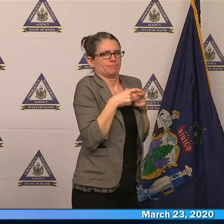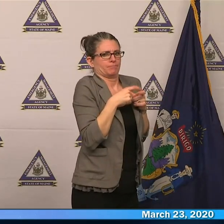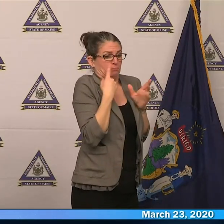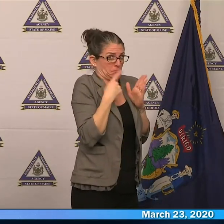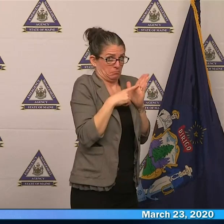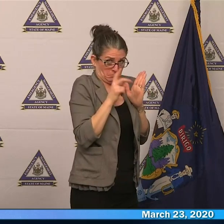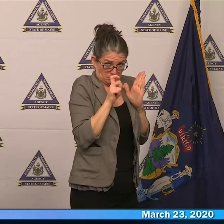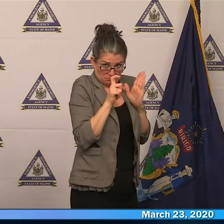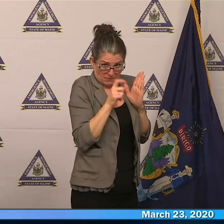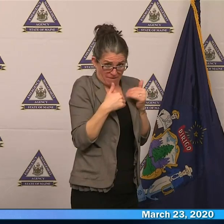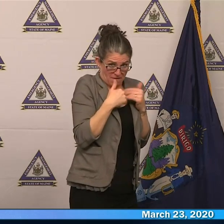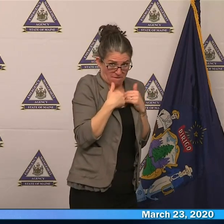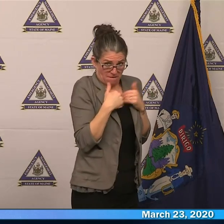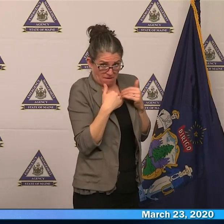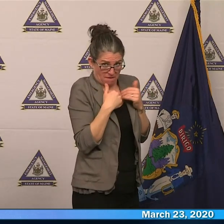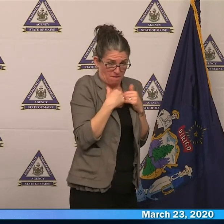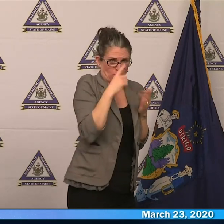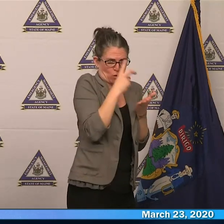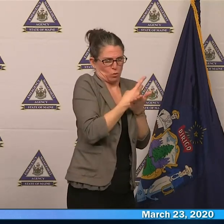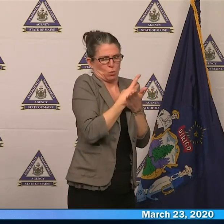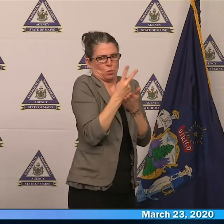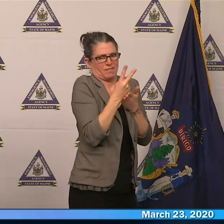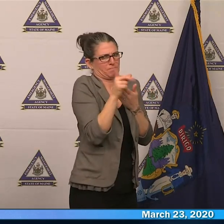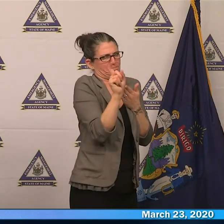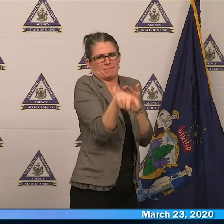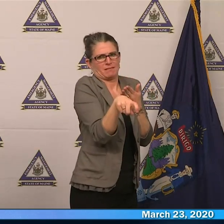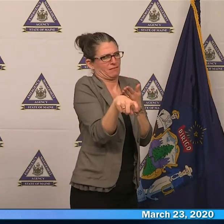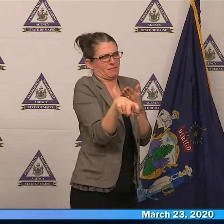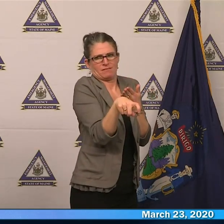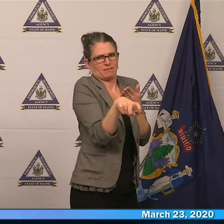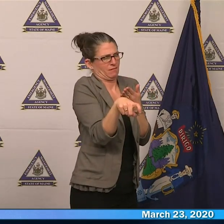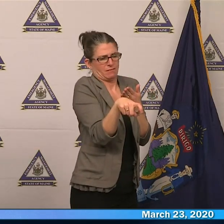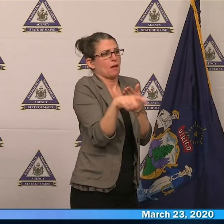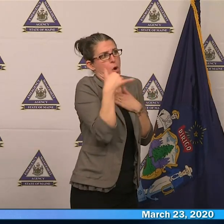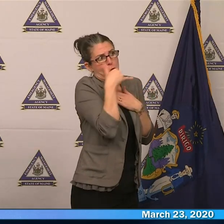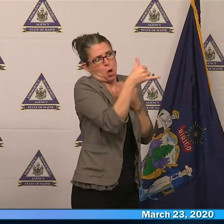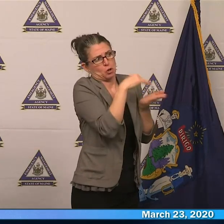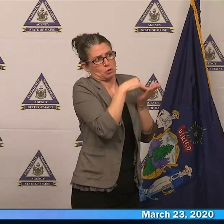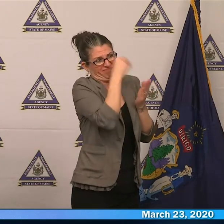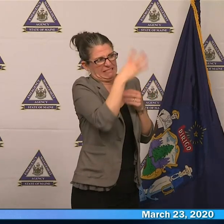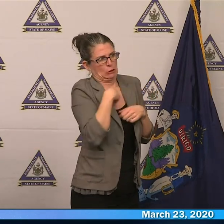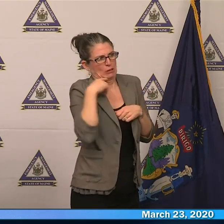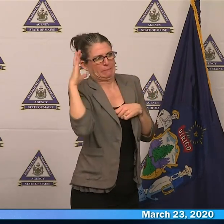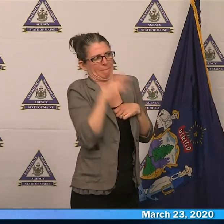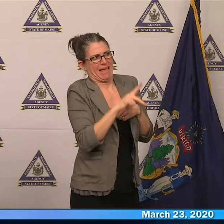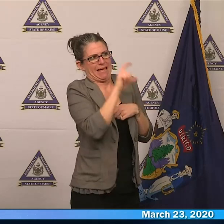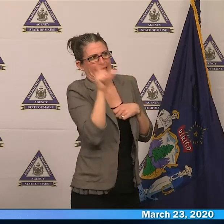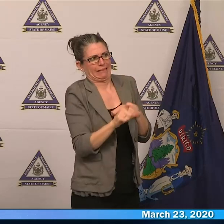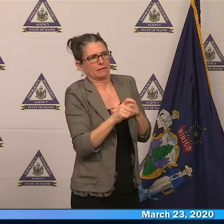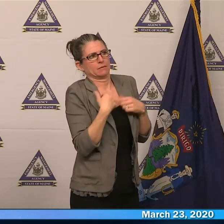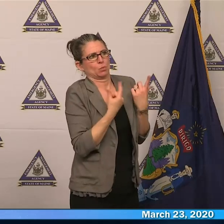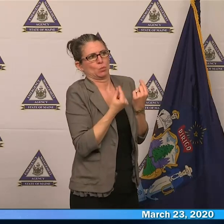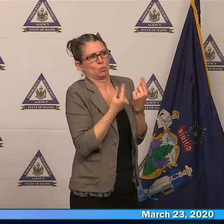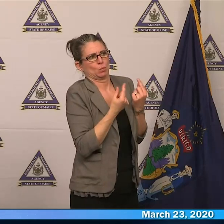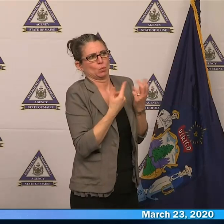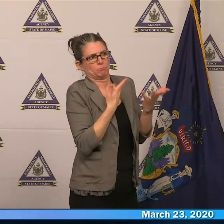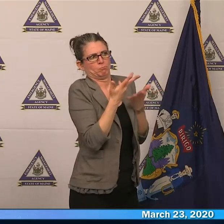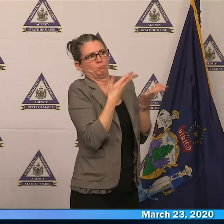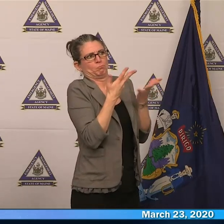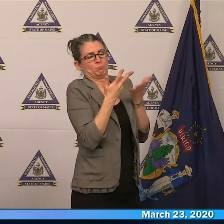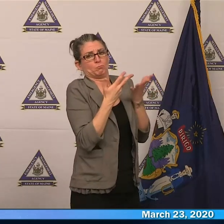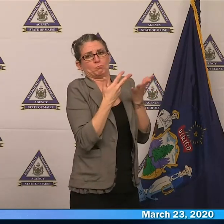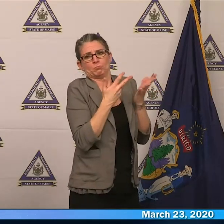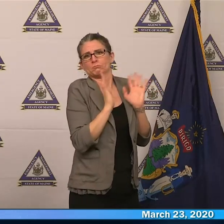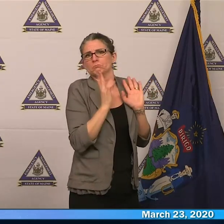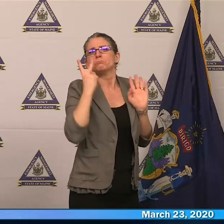they're asked to reach out to their healthcare provider to determine next steps, if any. Now, what can we say about